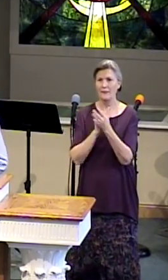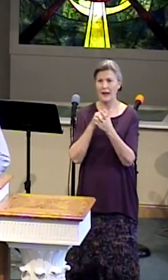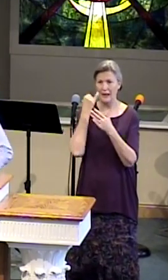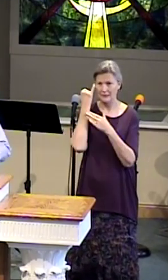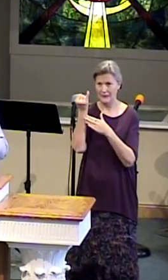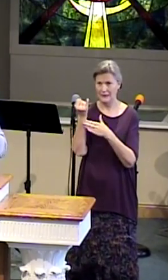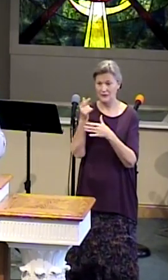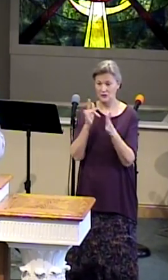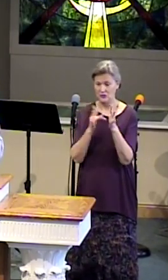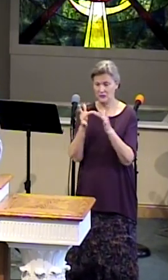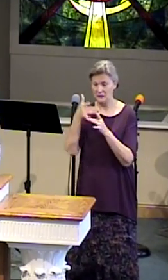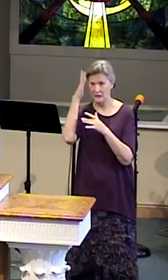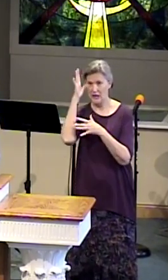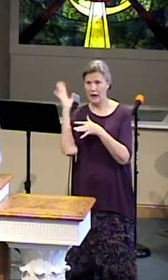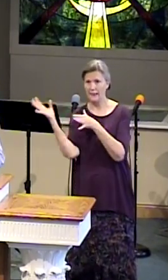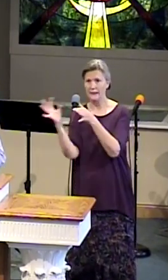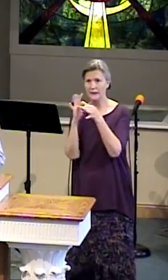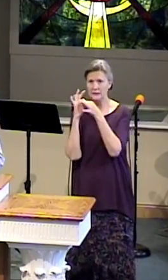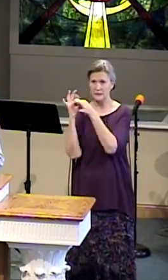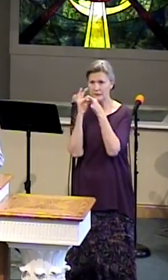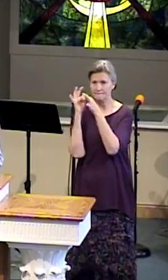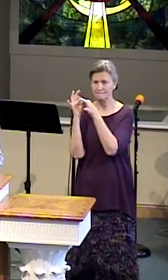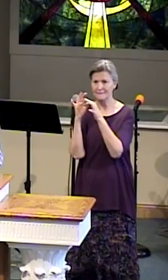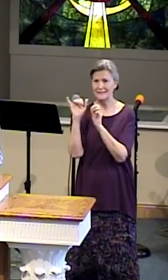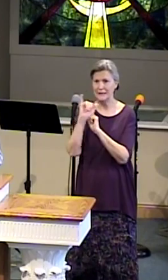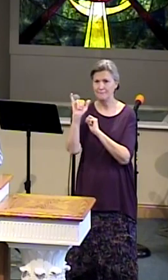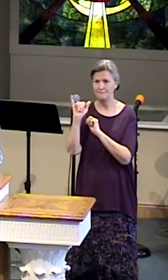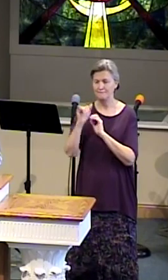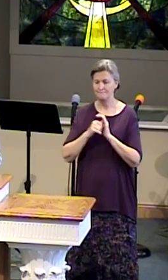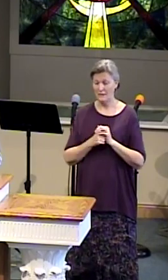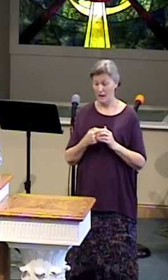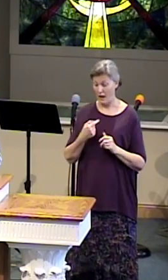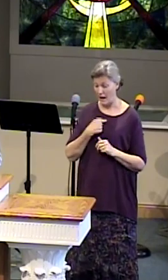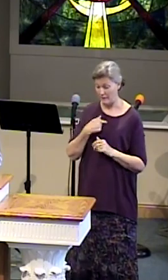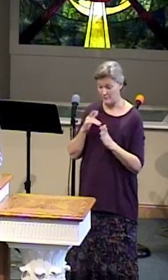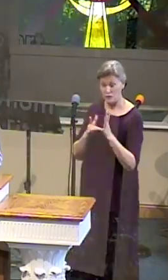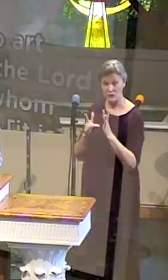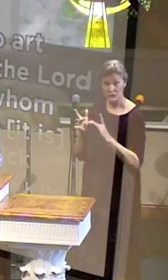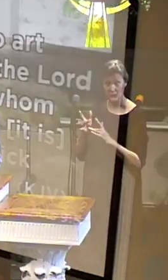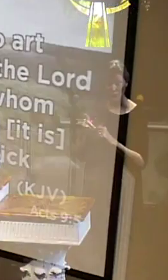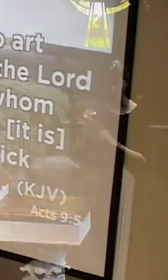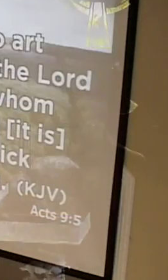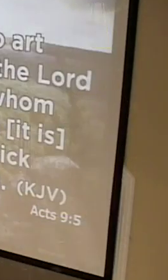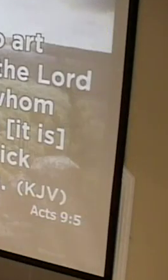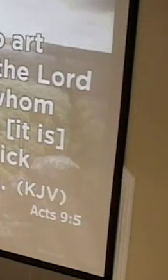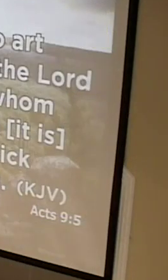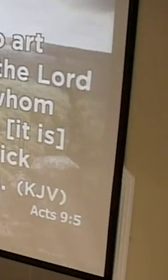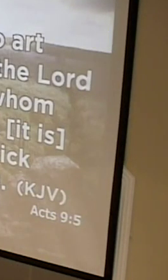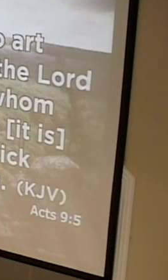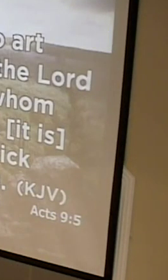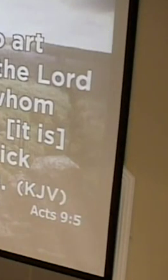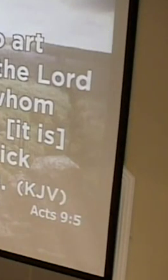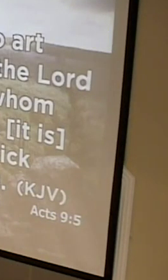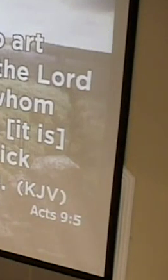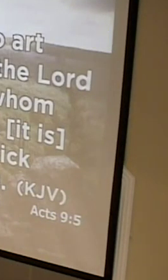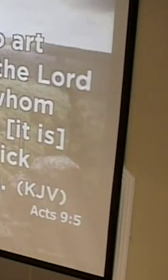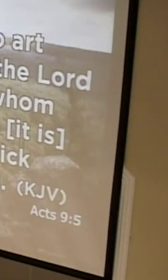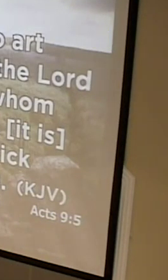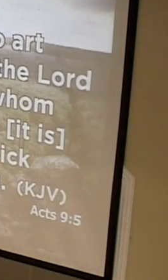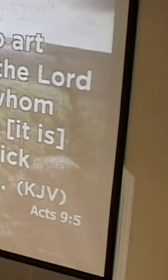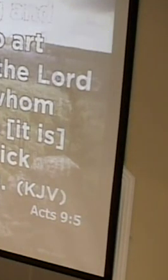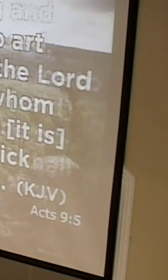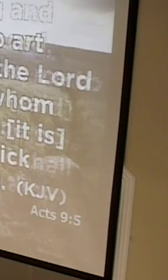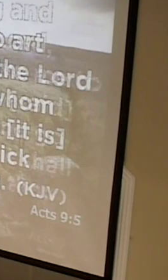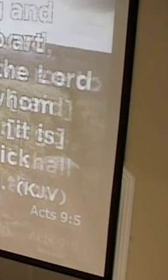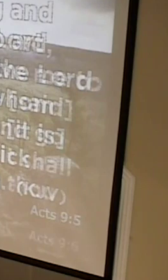But he said, I am Jesus whom thou persecutest. And then in verse 6, he trembling,